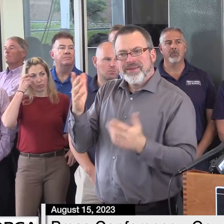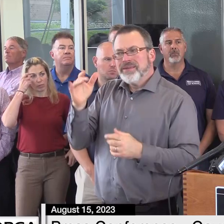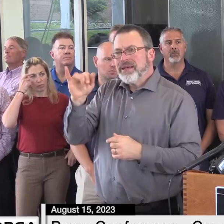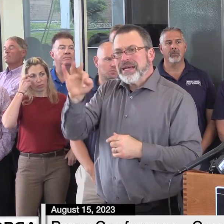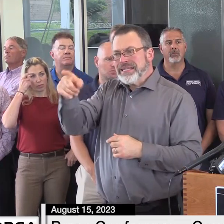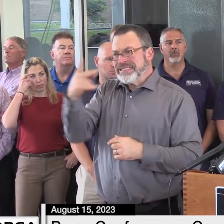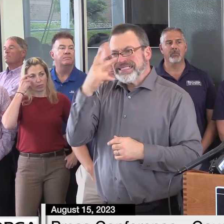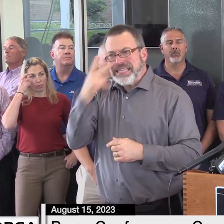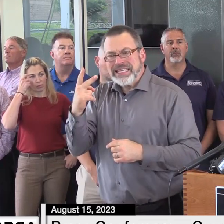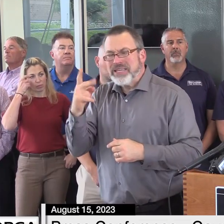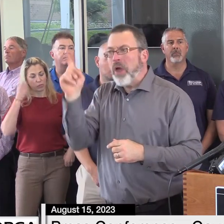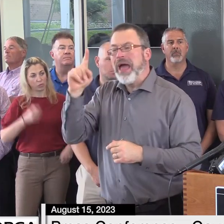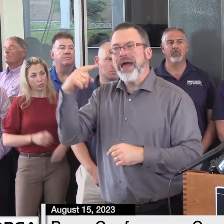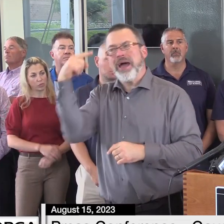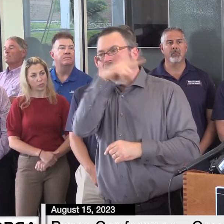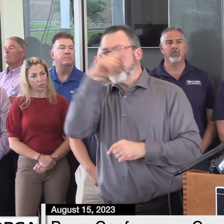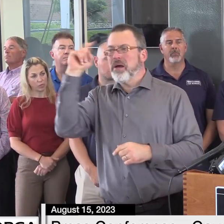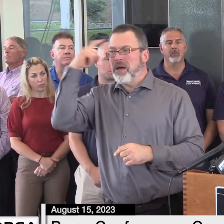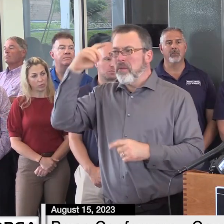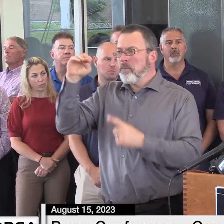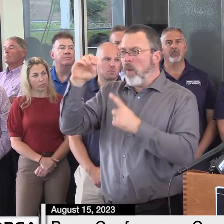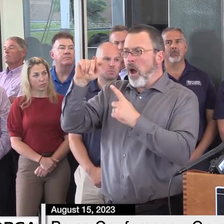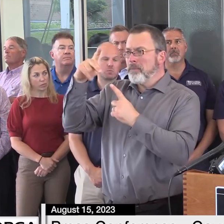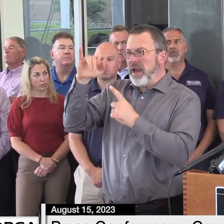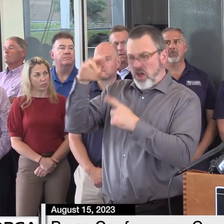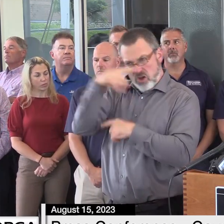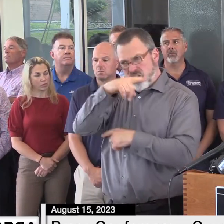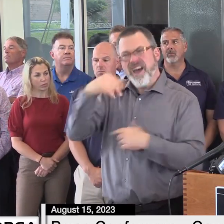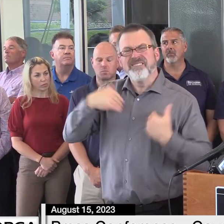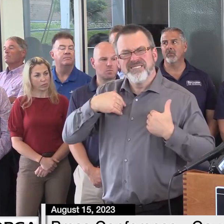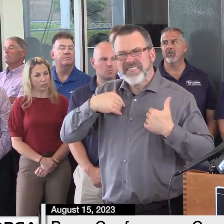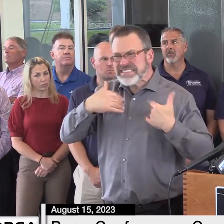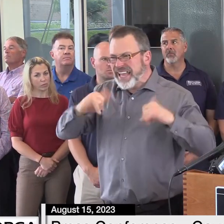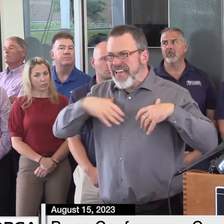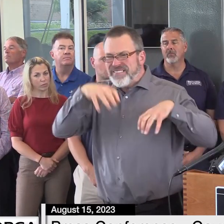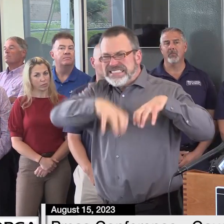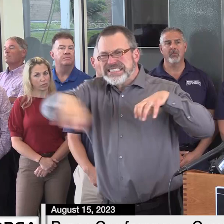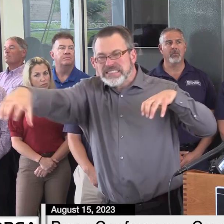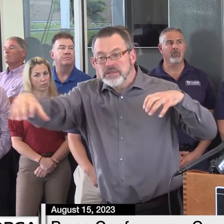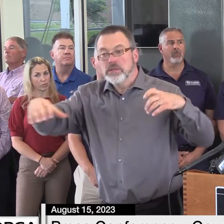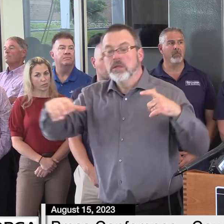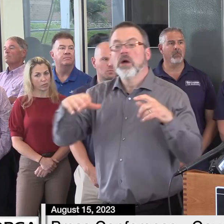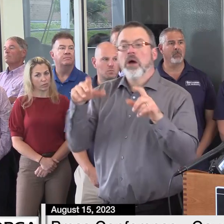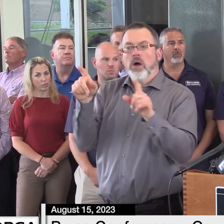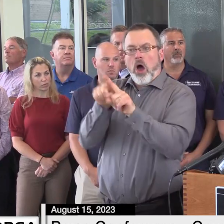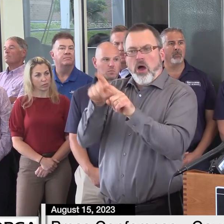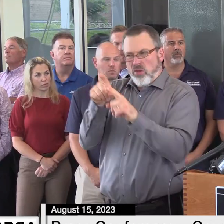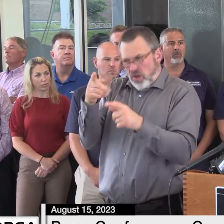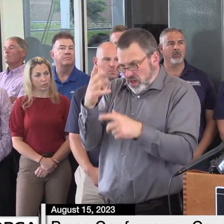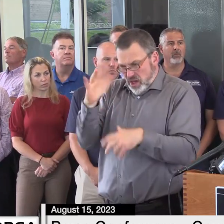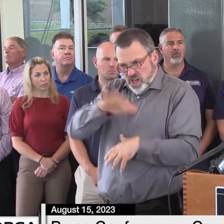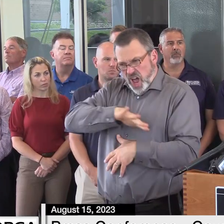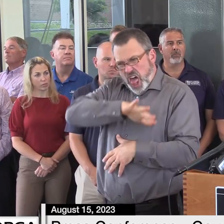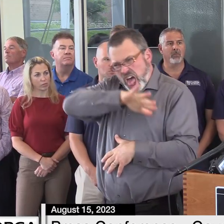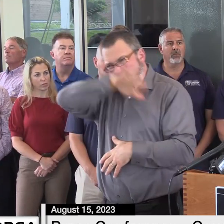Montpelier. And as an aside, when we look at the totals of the tonnage of debris,